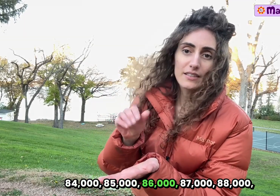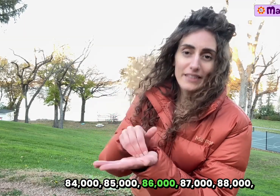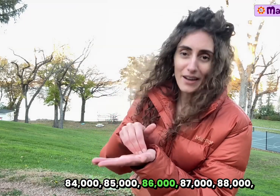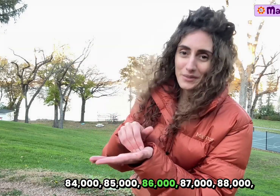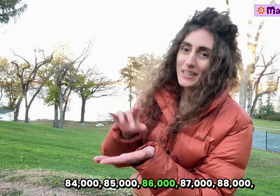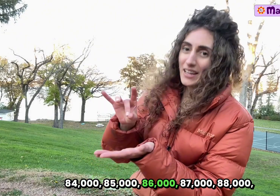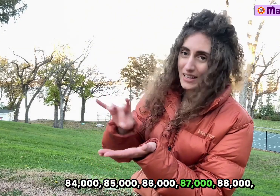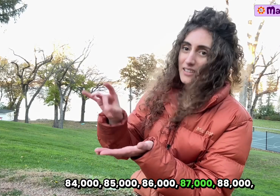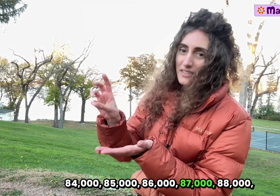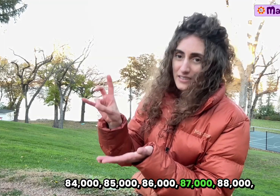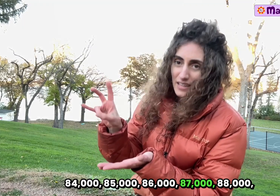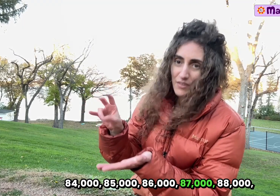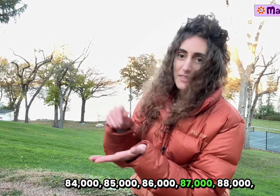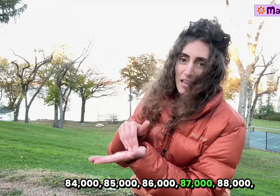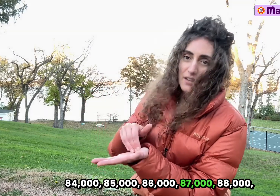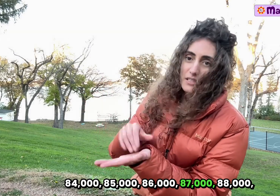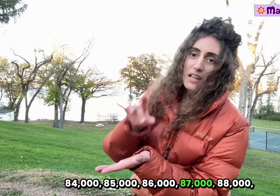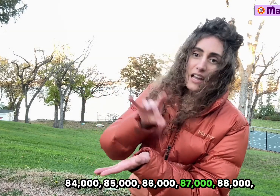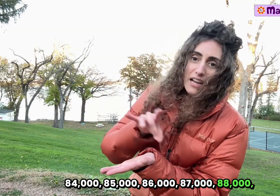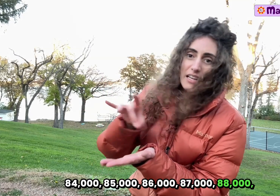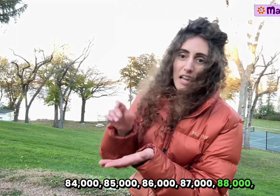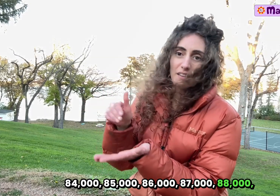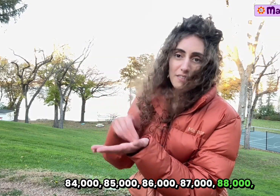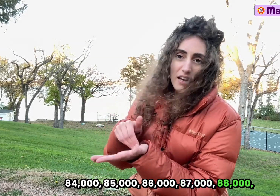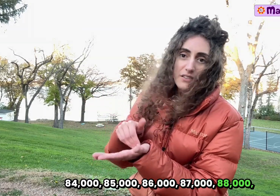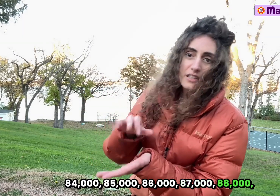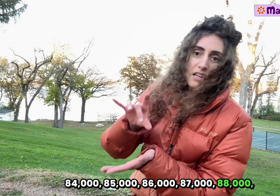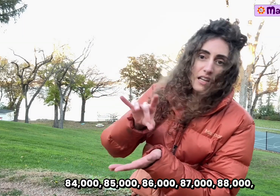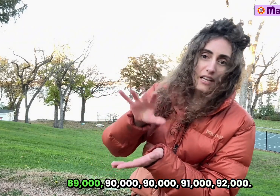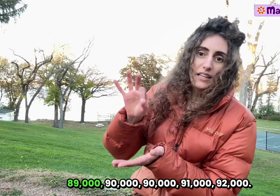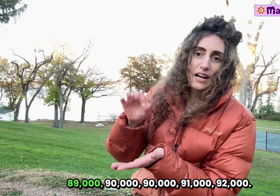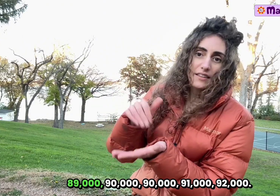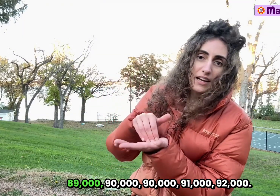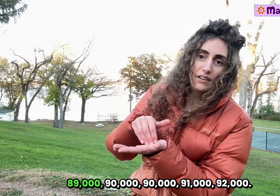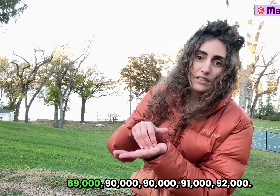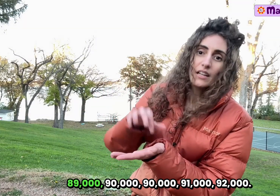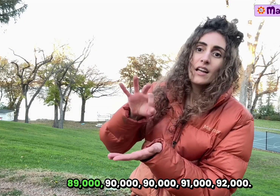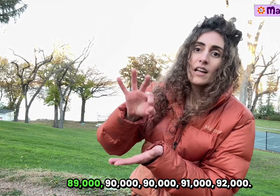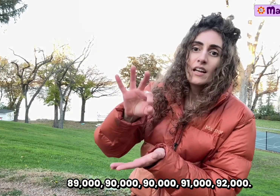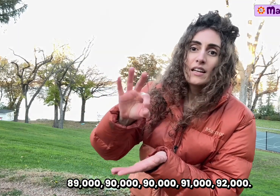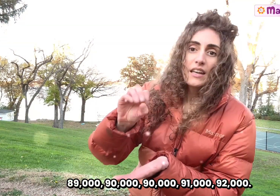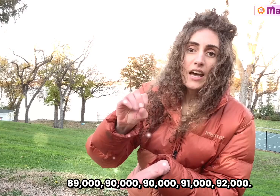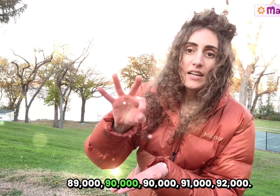,000, 87,000, 88,000, 89,000, 90